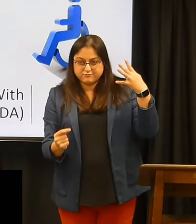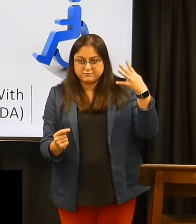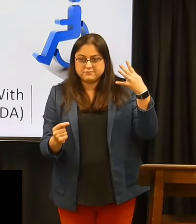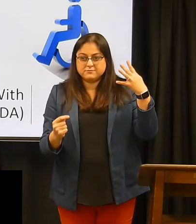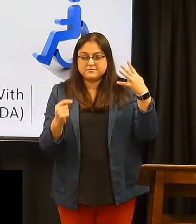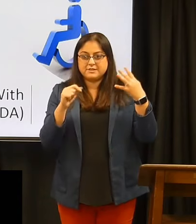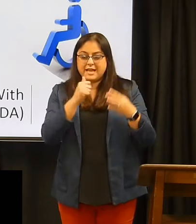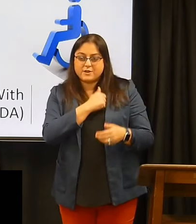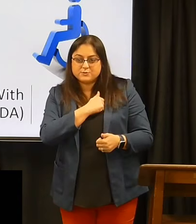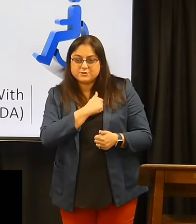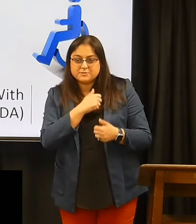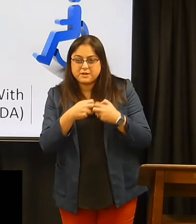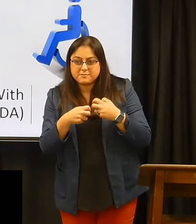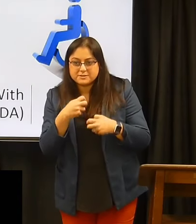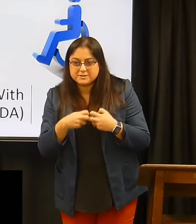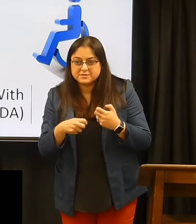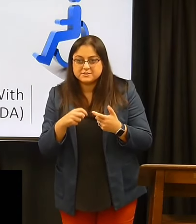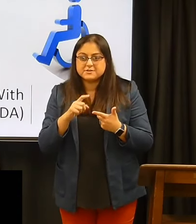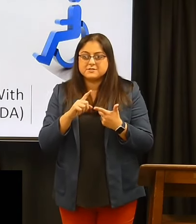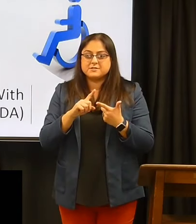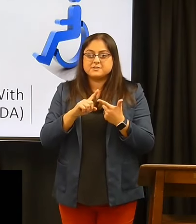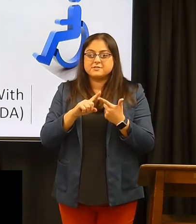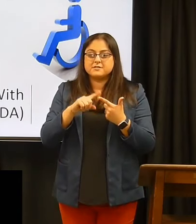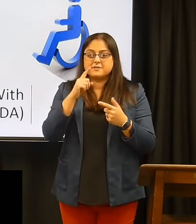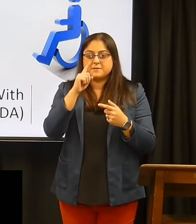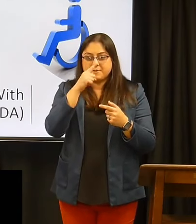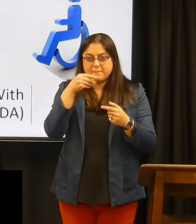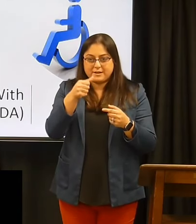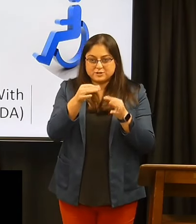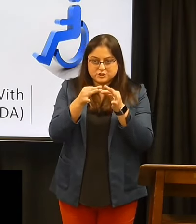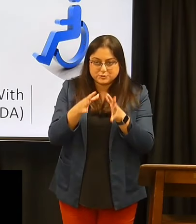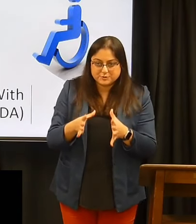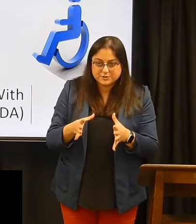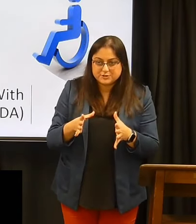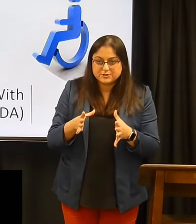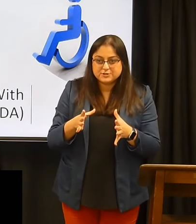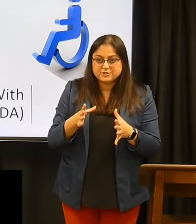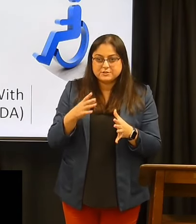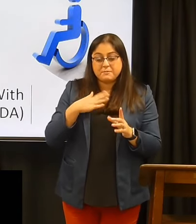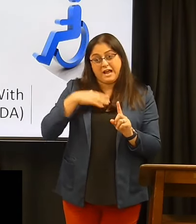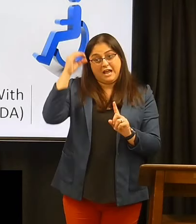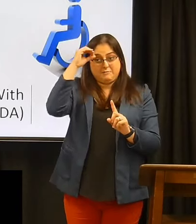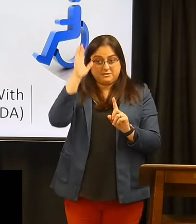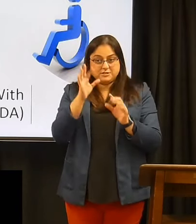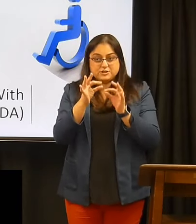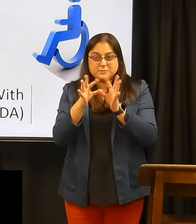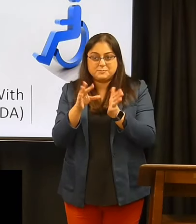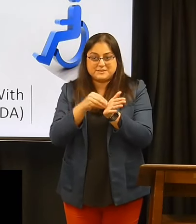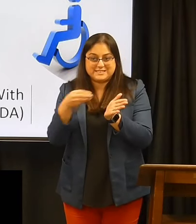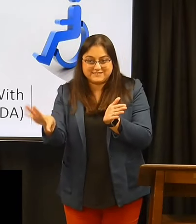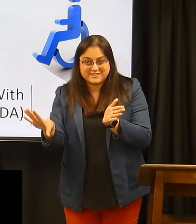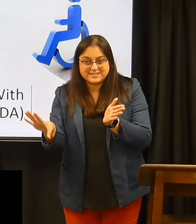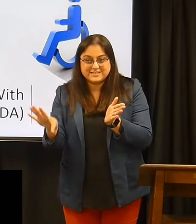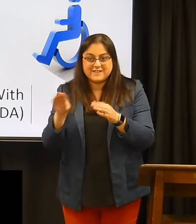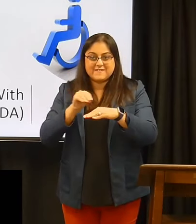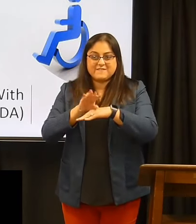because of various reasons. Attitude problems, maybe. They don't want to have to pay for interpreters. That's my opinion. Interpreters